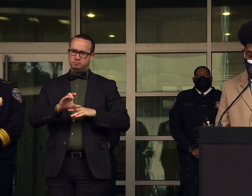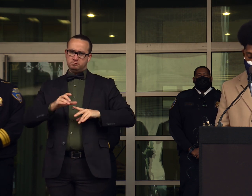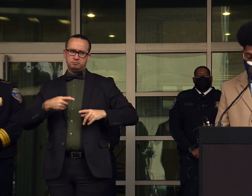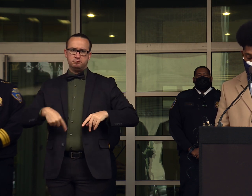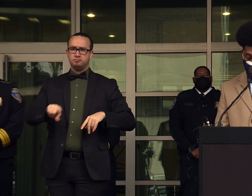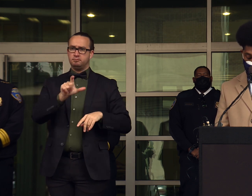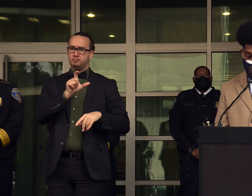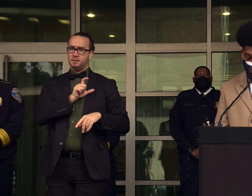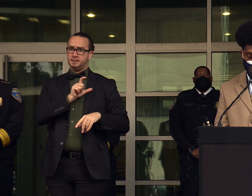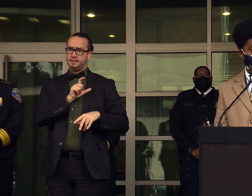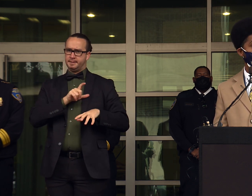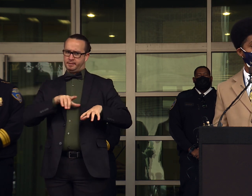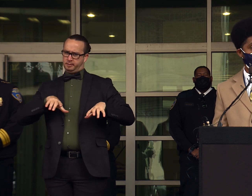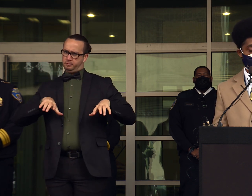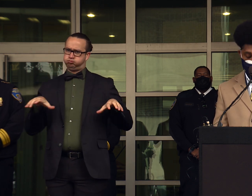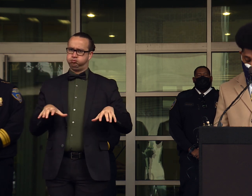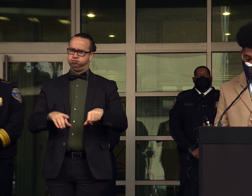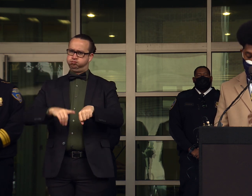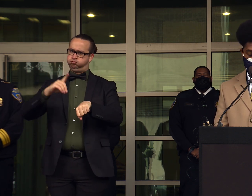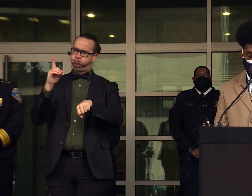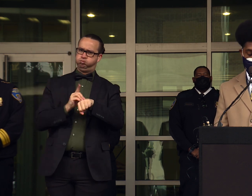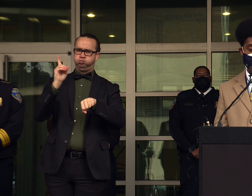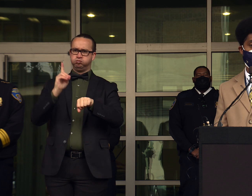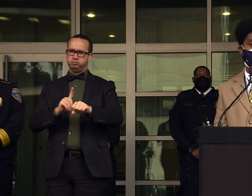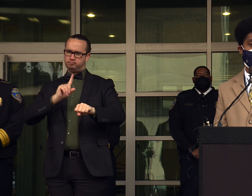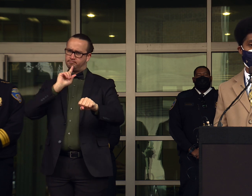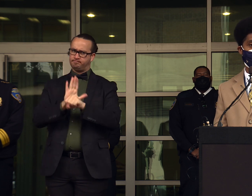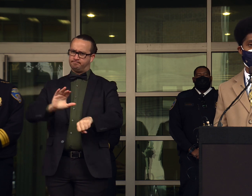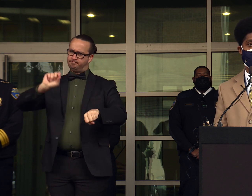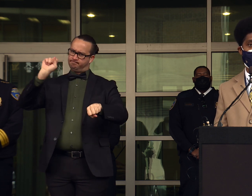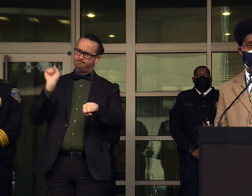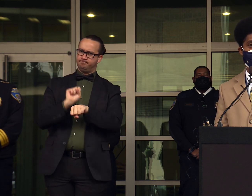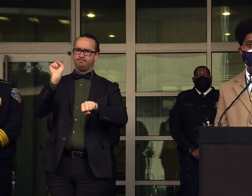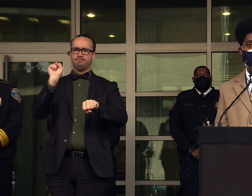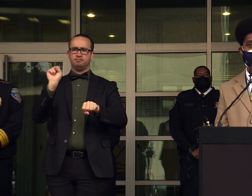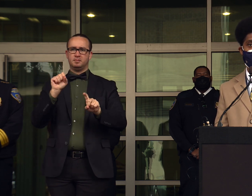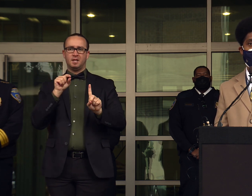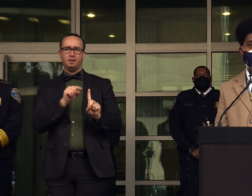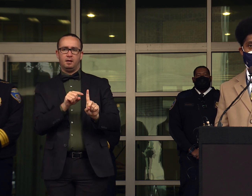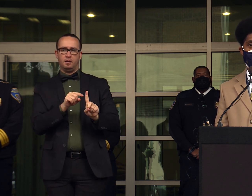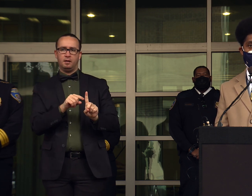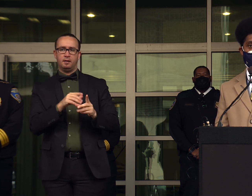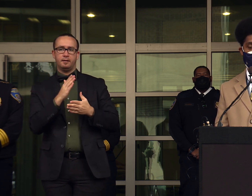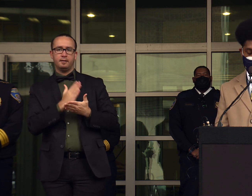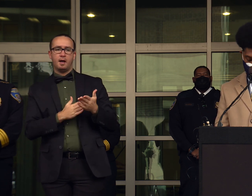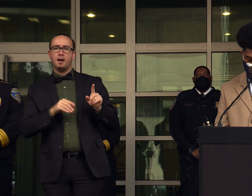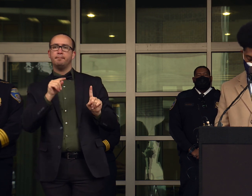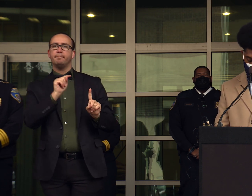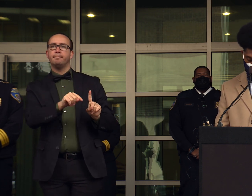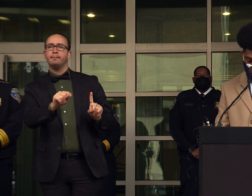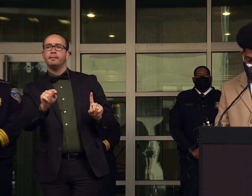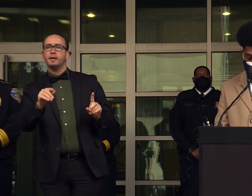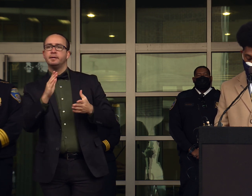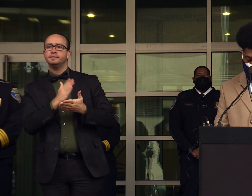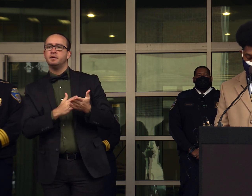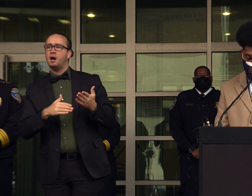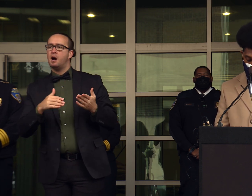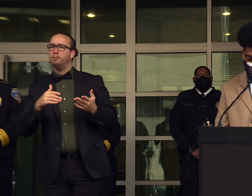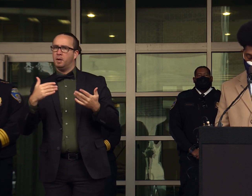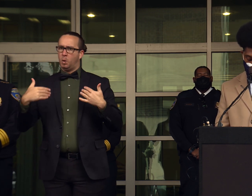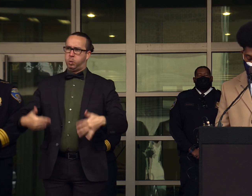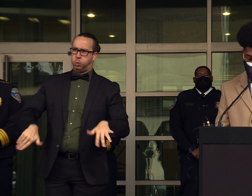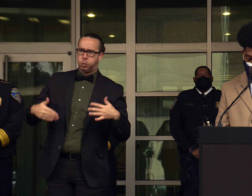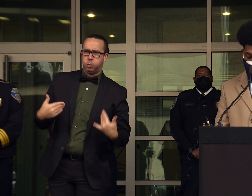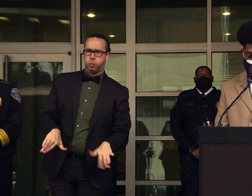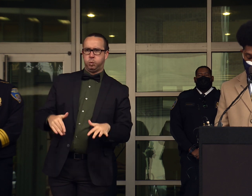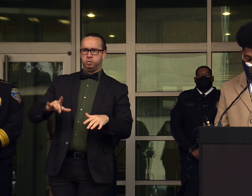example, our approach will be different for strip malls than that of an area that's a heavily densely populated residential area. This is